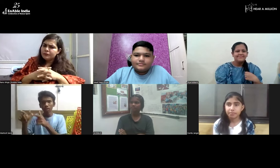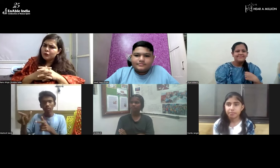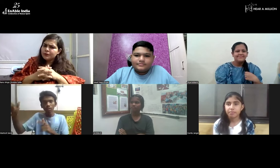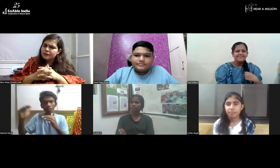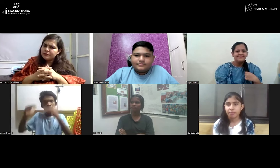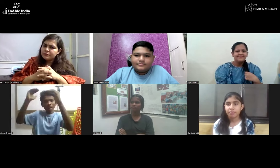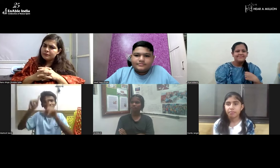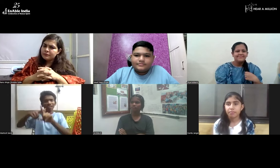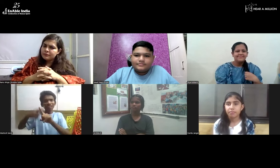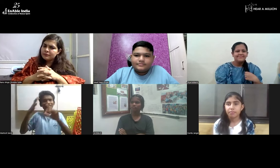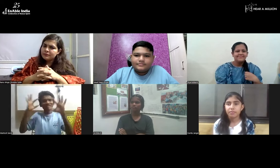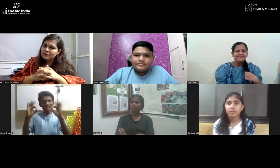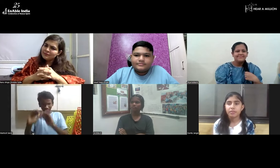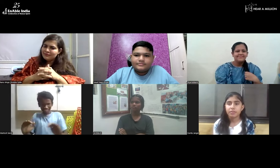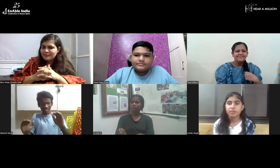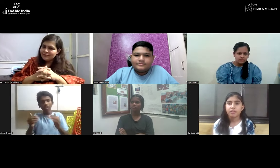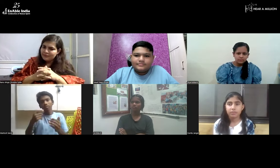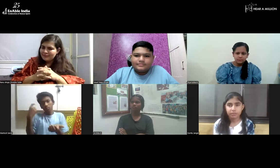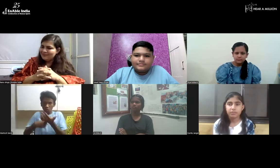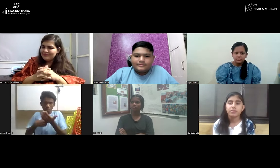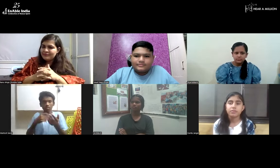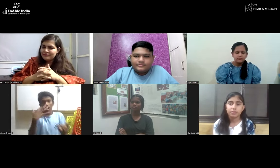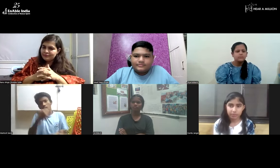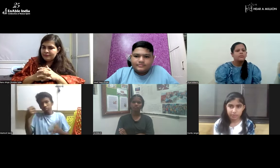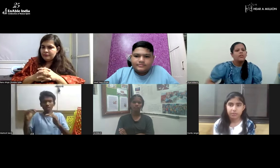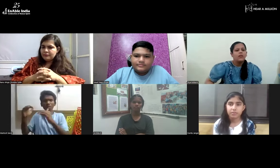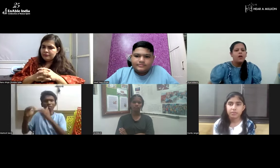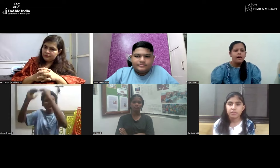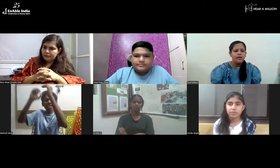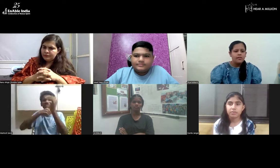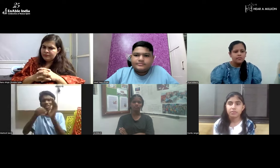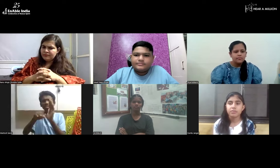Okay, so yeah, it depends on the situation, of course.